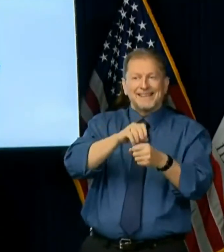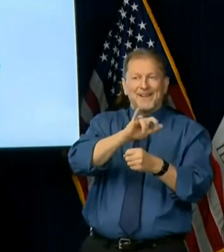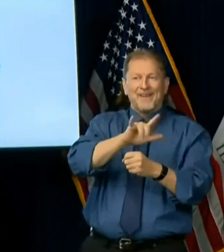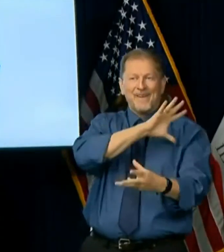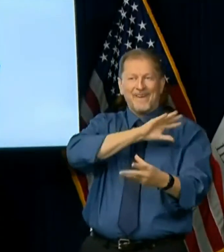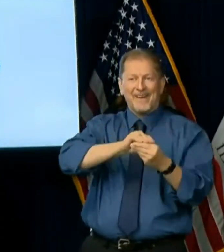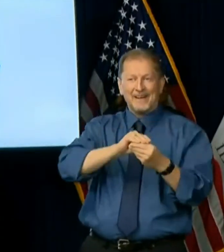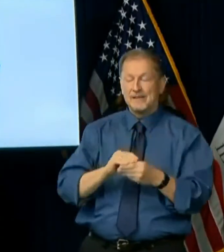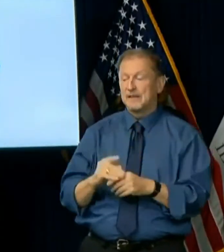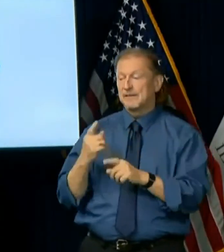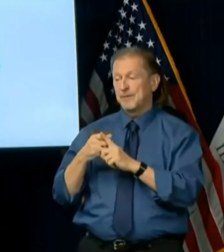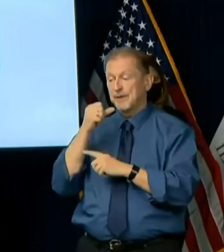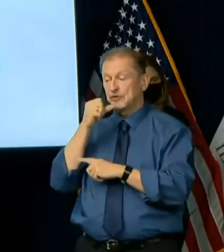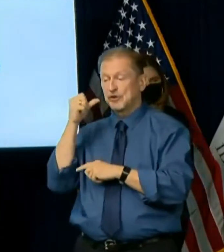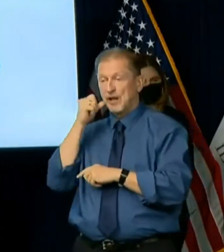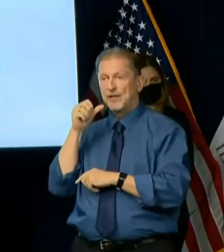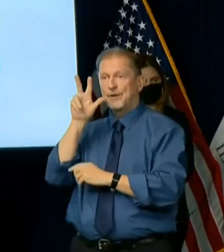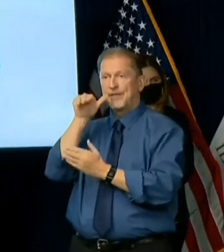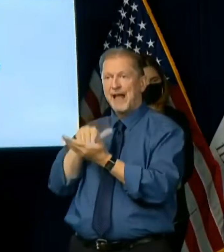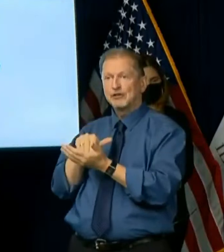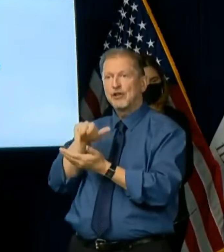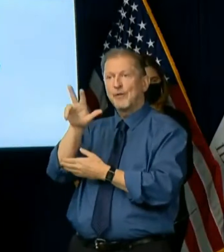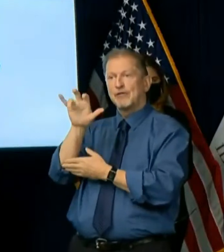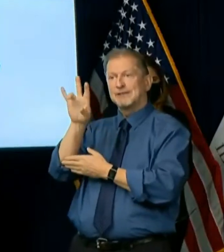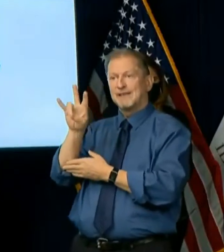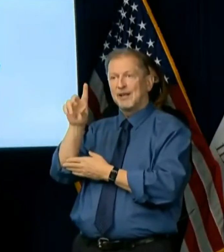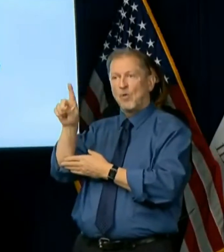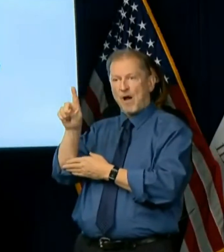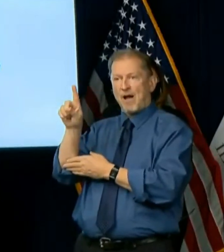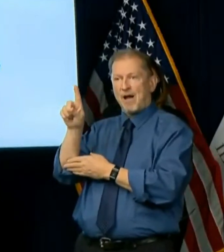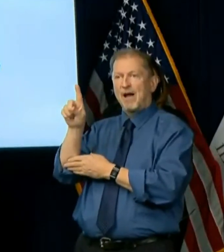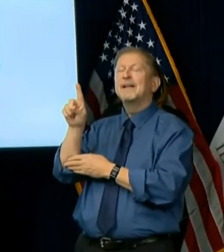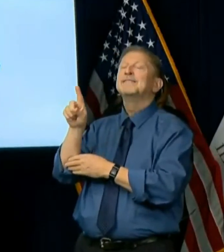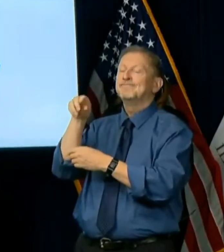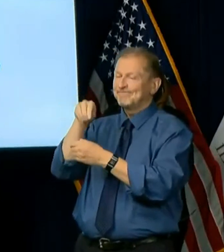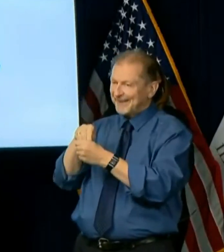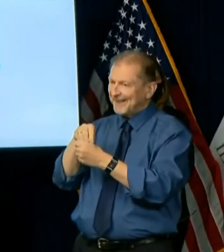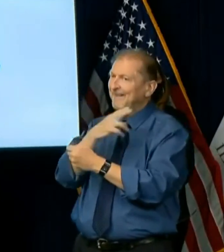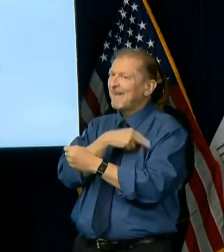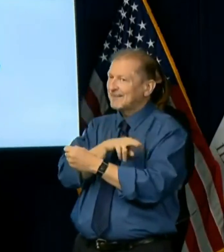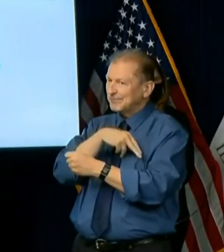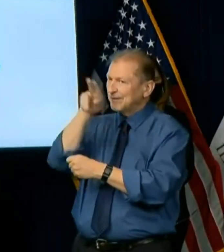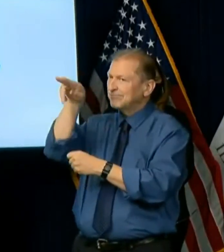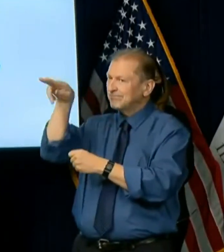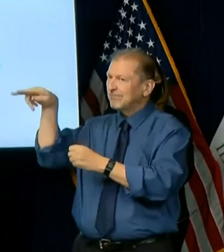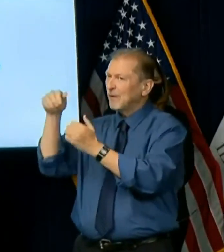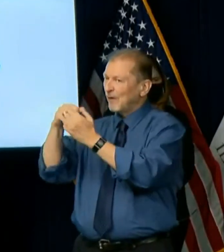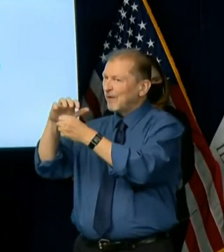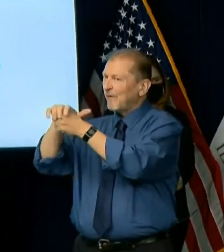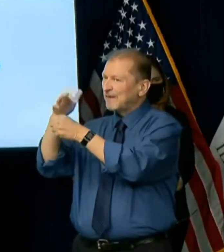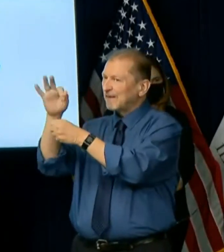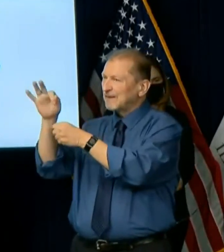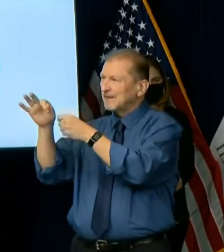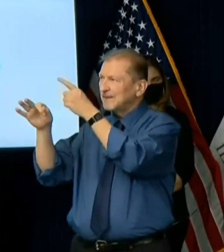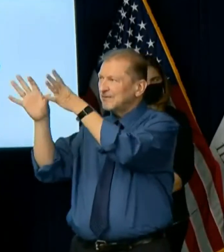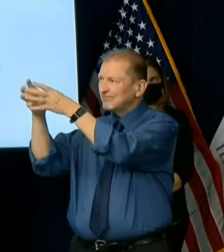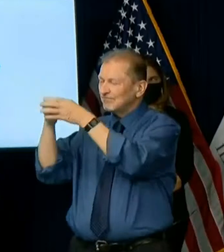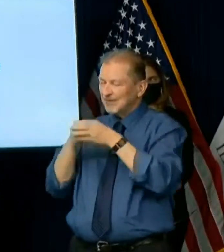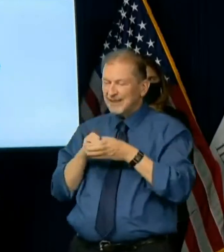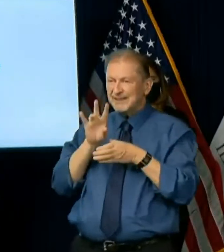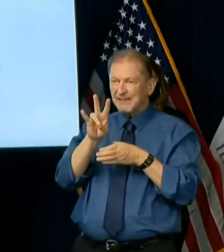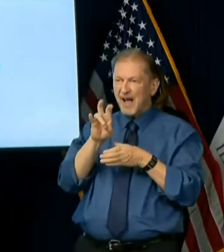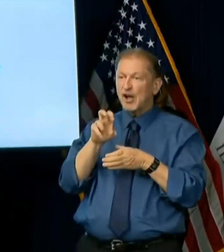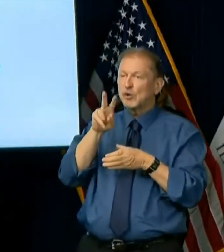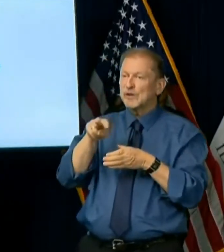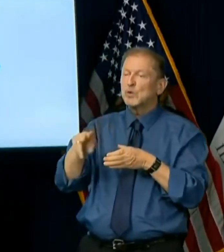Overnight, 3,371 individuals were reported in the hospital with COVID-19, and of those, 722